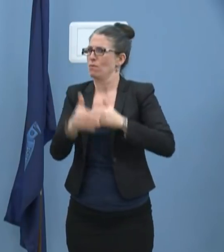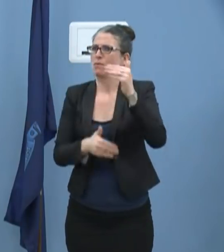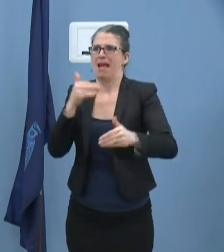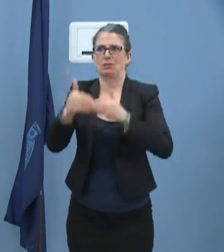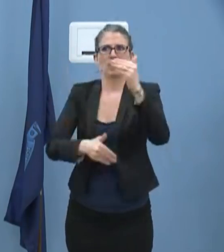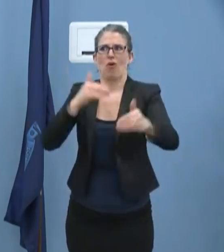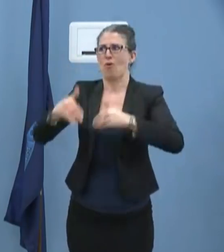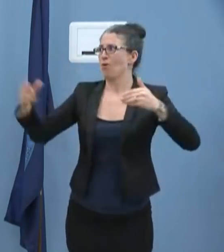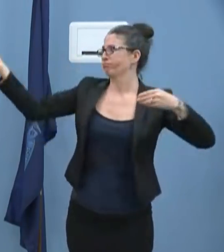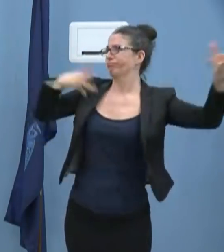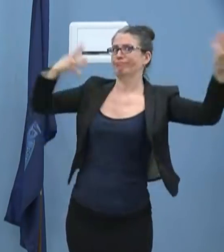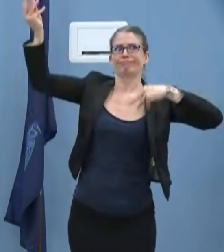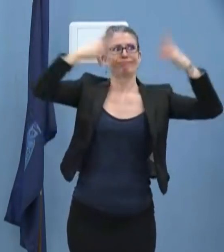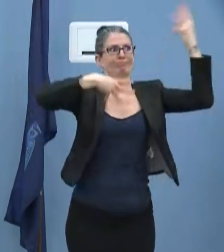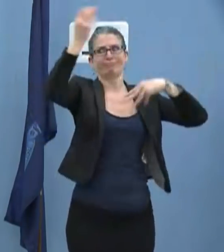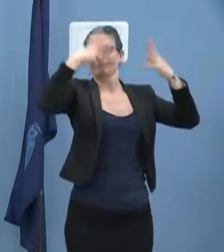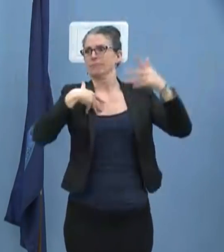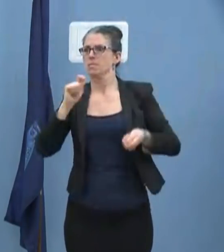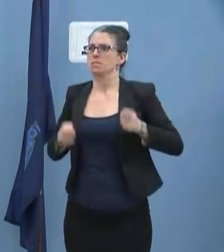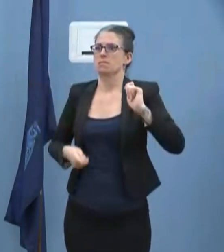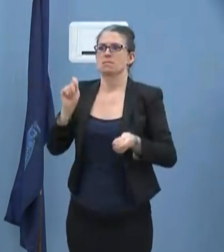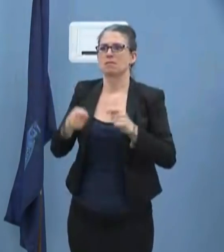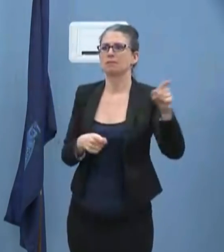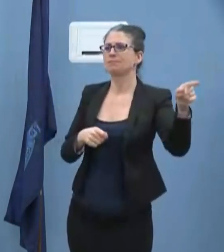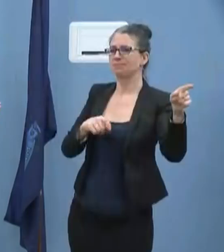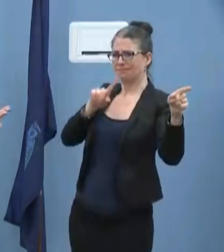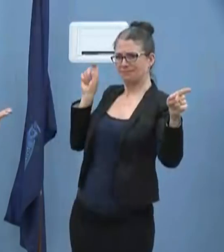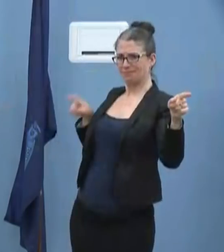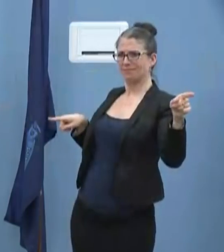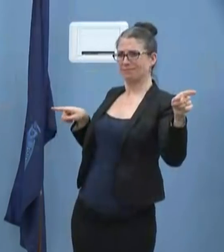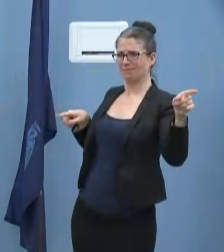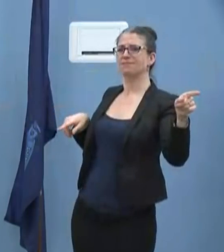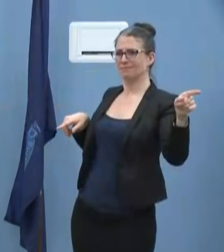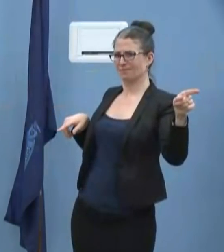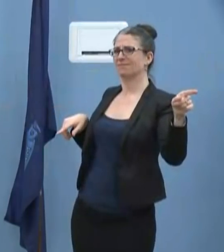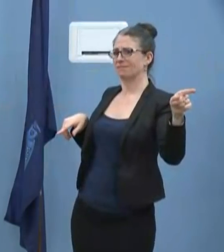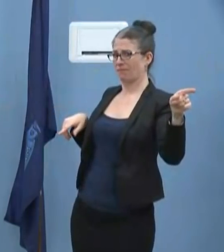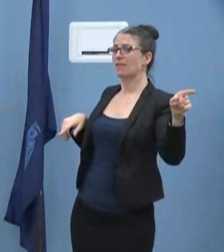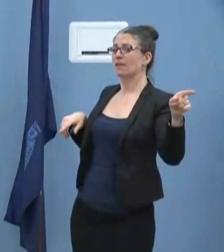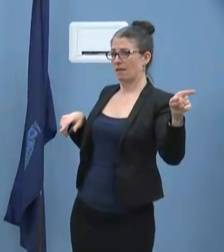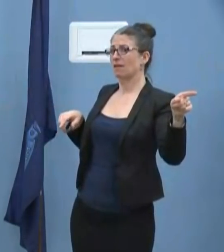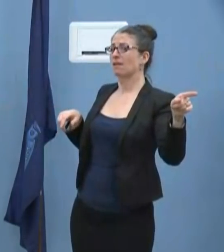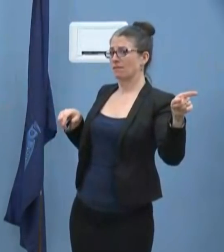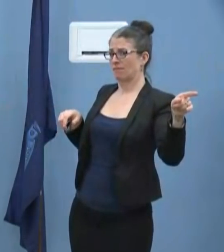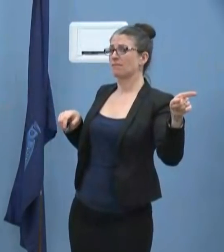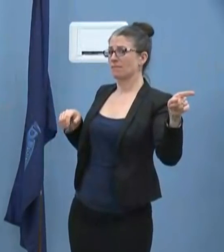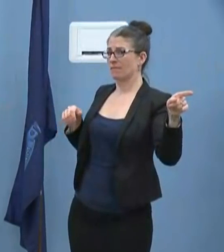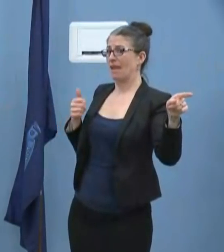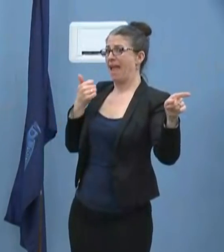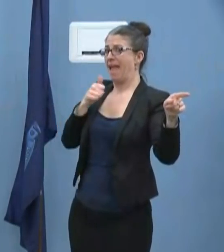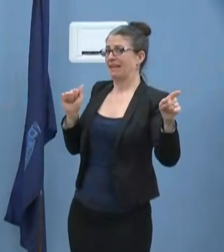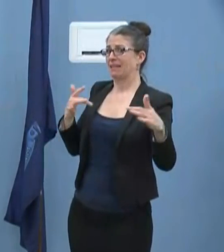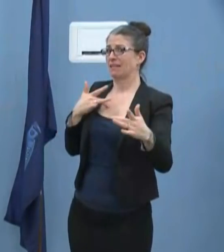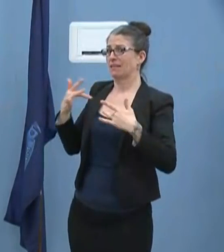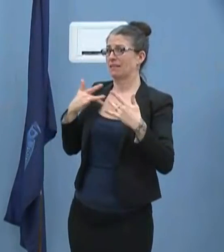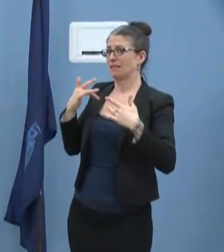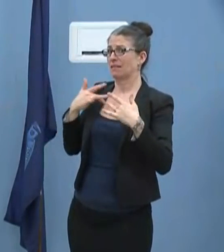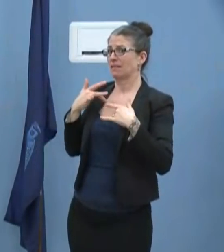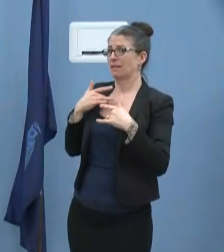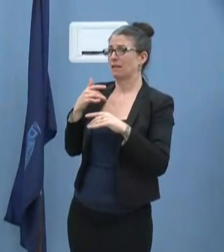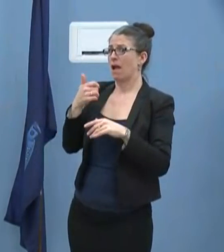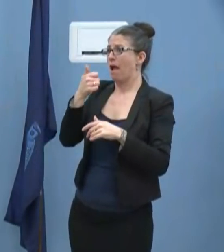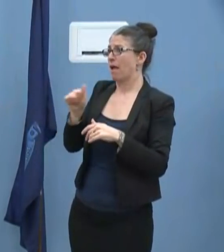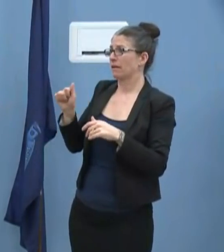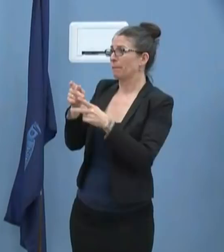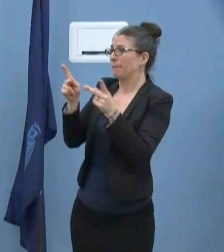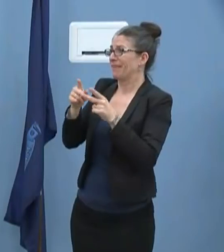where the puck is, but where the puck will be going. Yes? Was there any consideration to maybe a stay-in-place order? No. And to follow